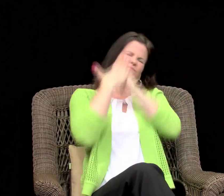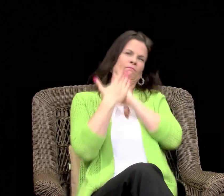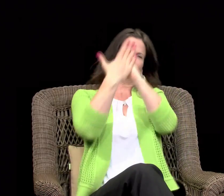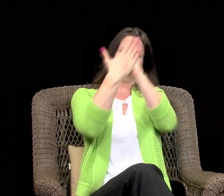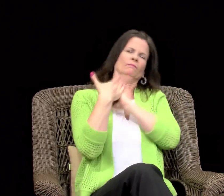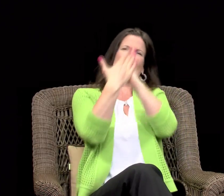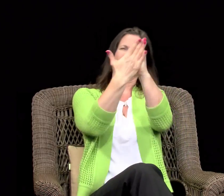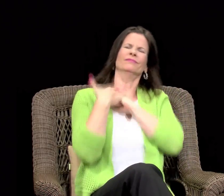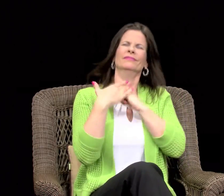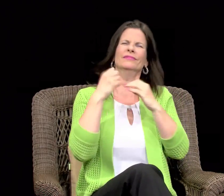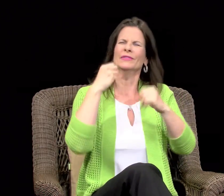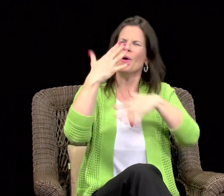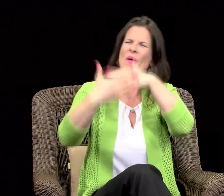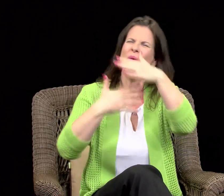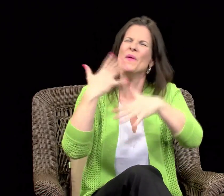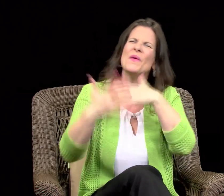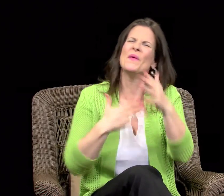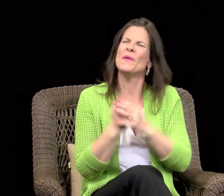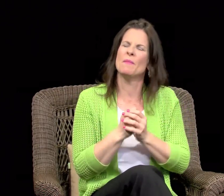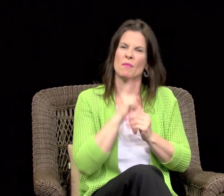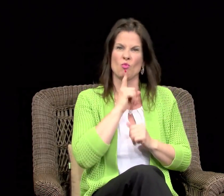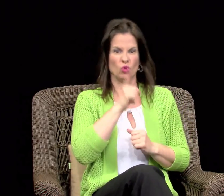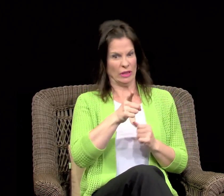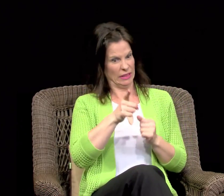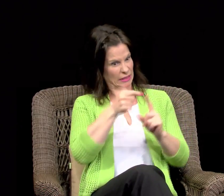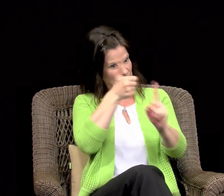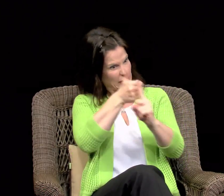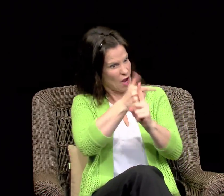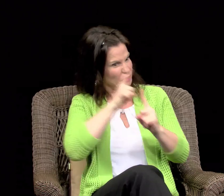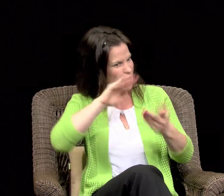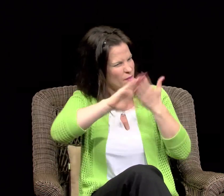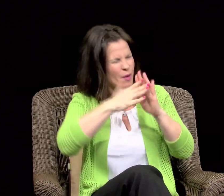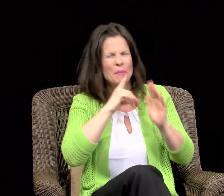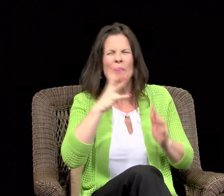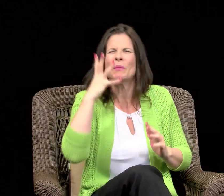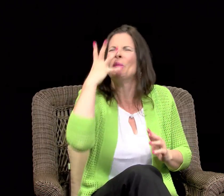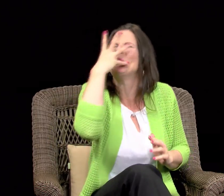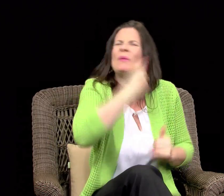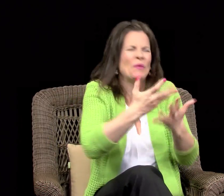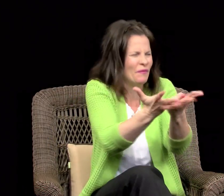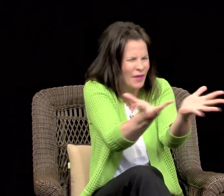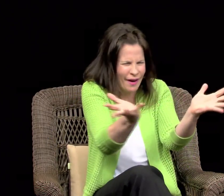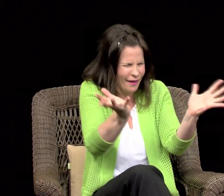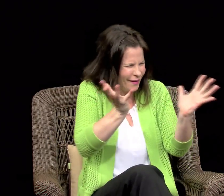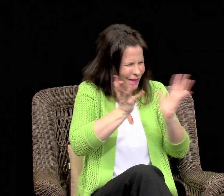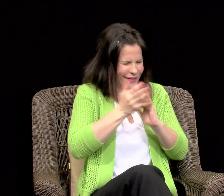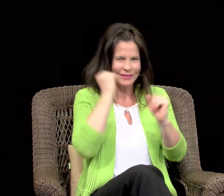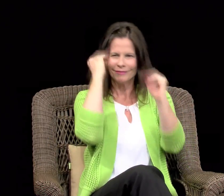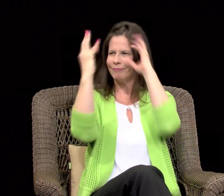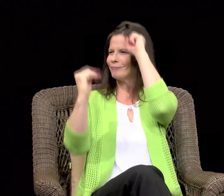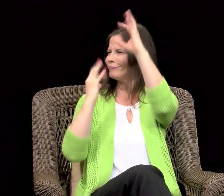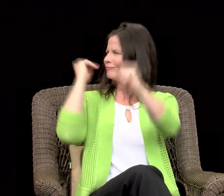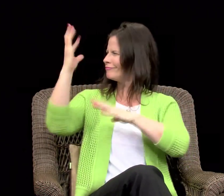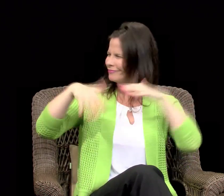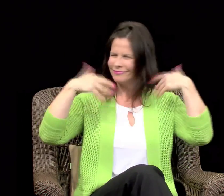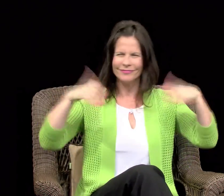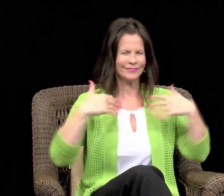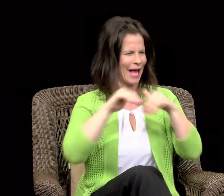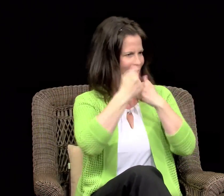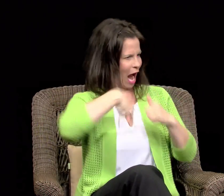And that impression is not welcome. So really, the deaf community is beautiful. Their sign language